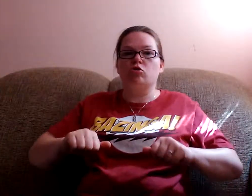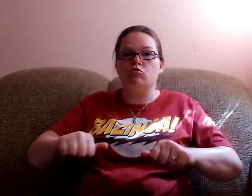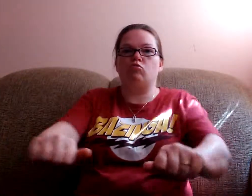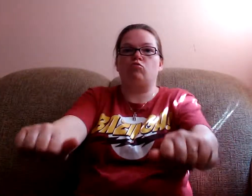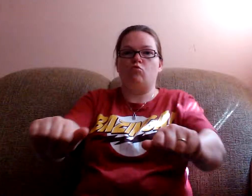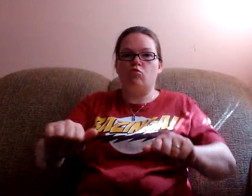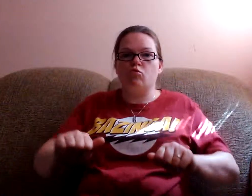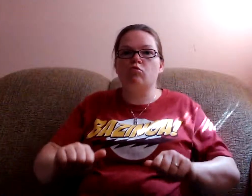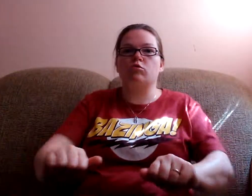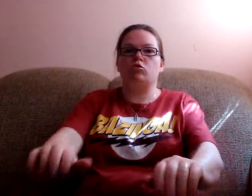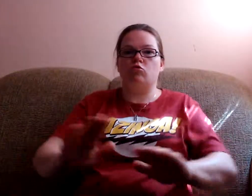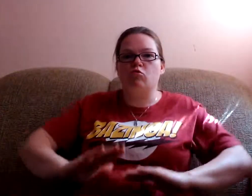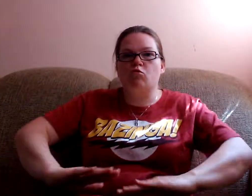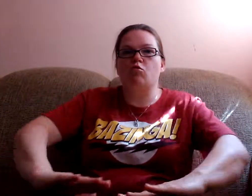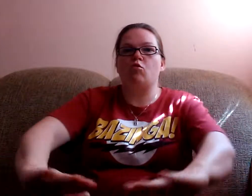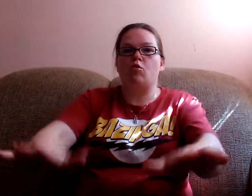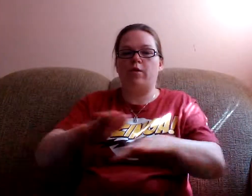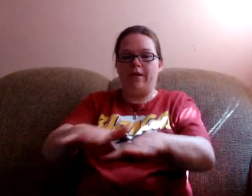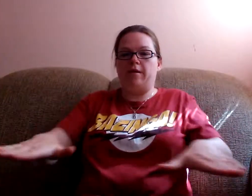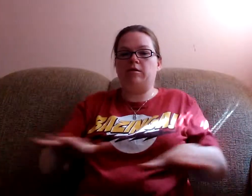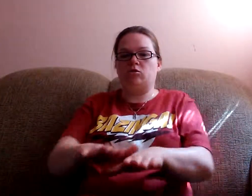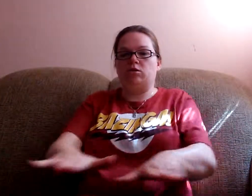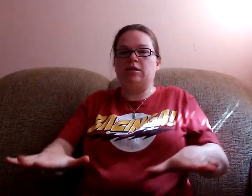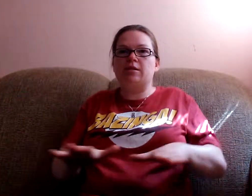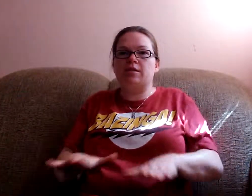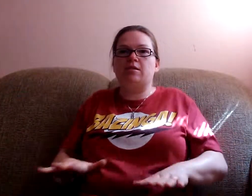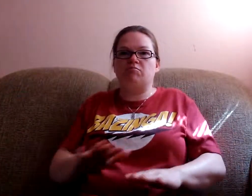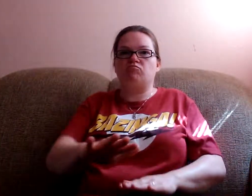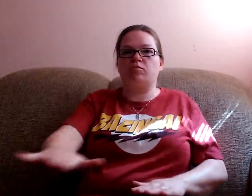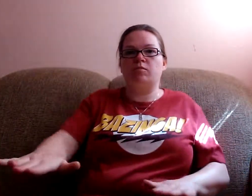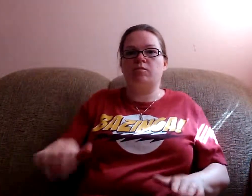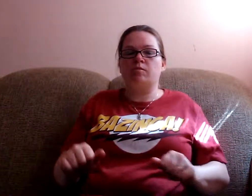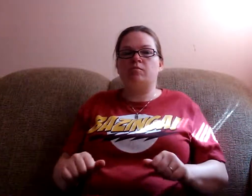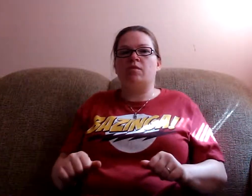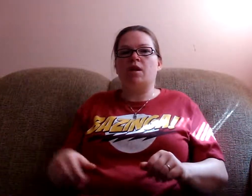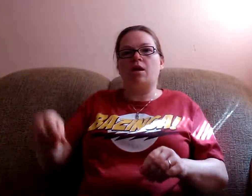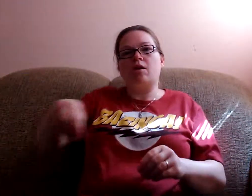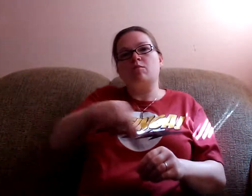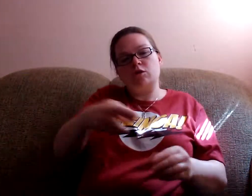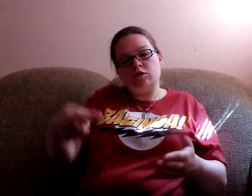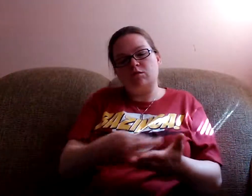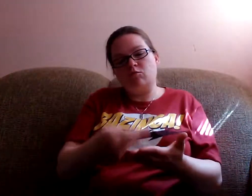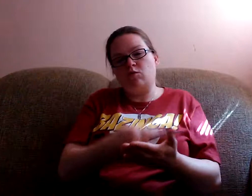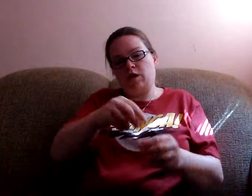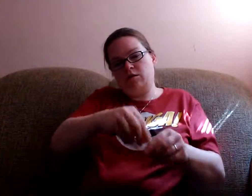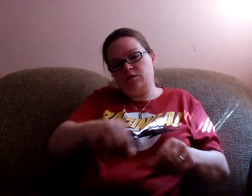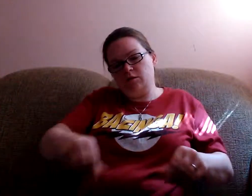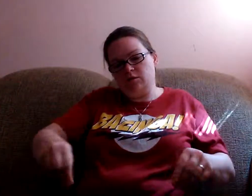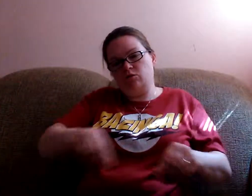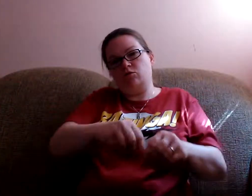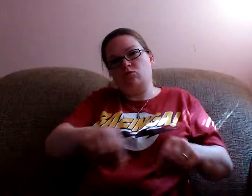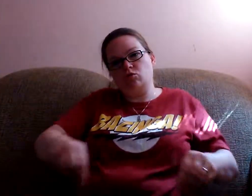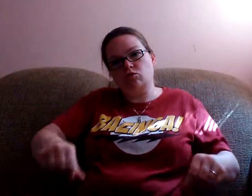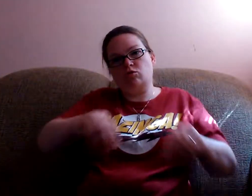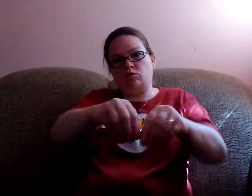on a cutting board or something like that. So you put the rice just a little bit in the middle of these sheets of nori in a long strip,